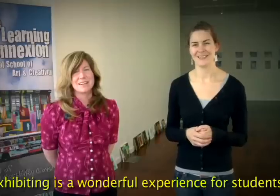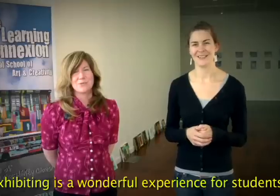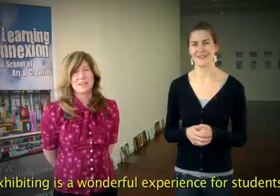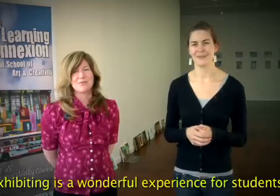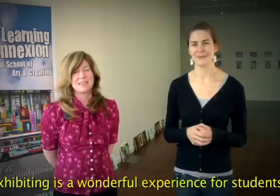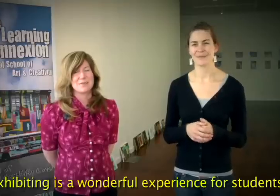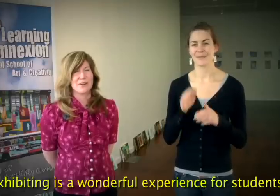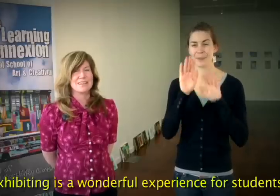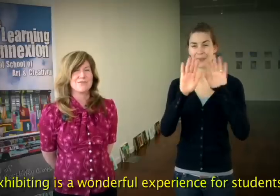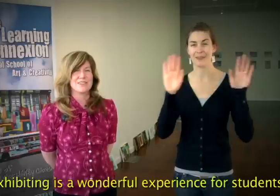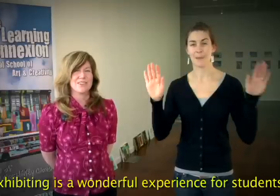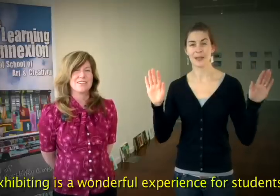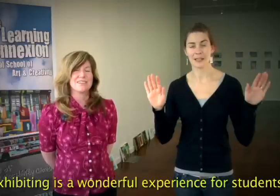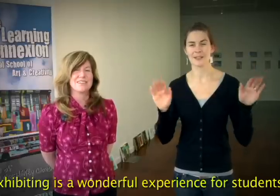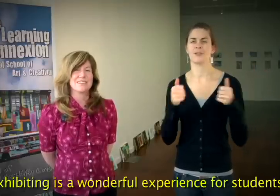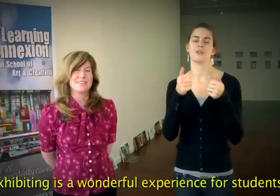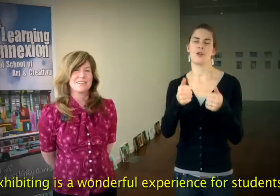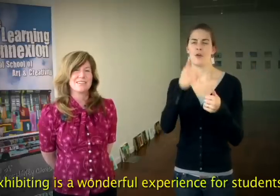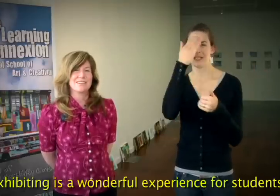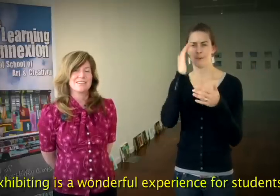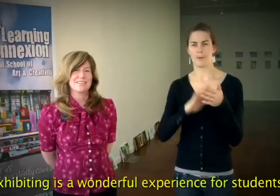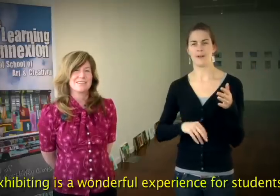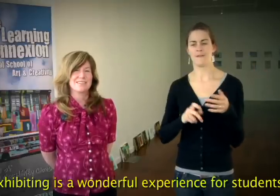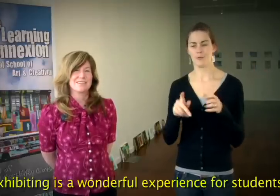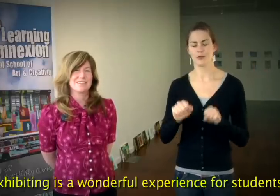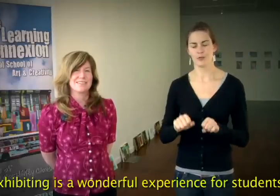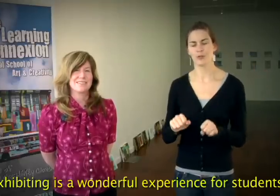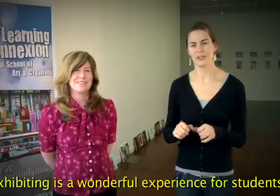Exhibiting is a wonderful experience for students.